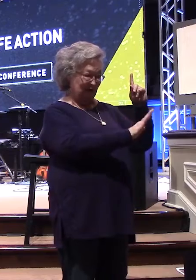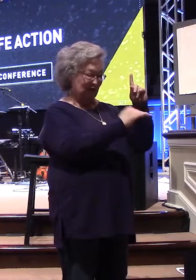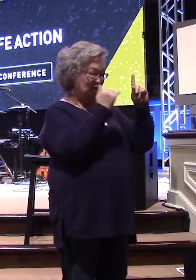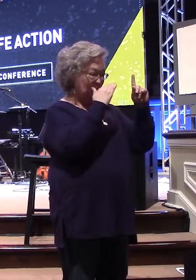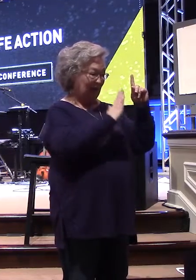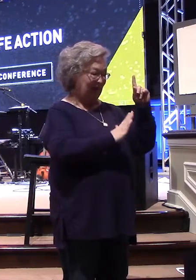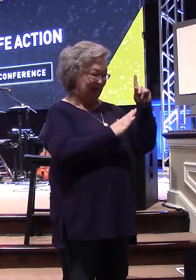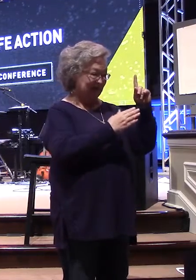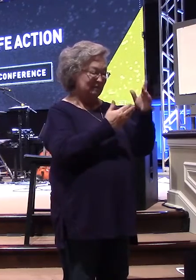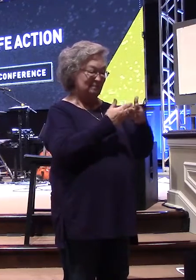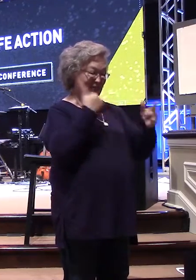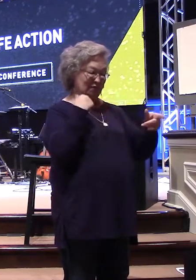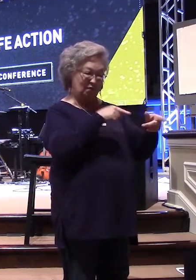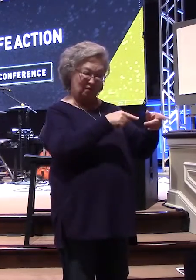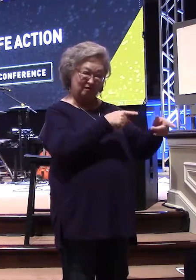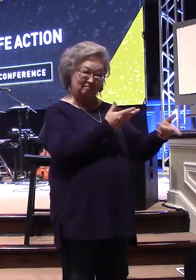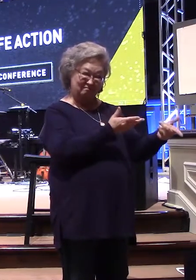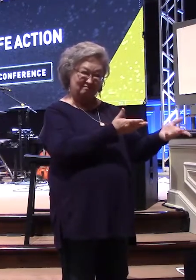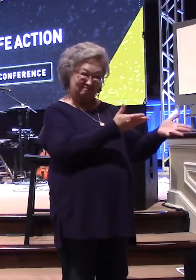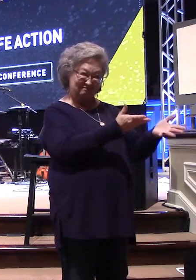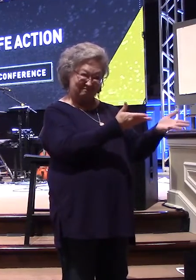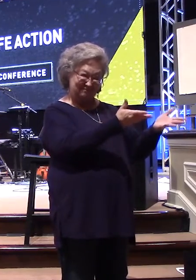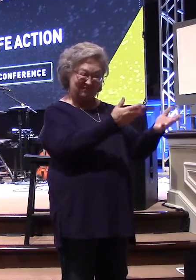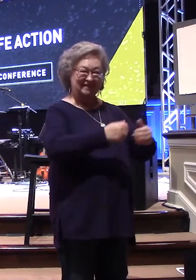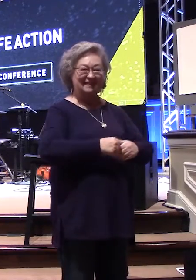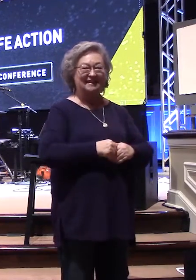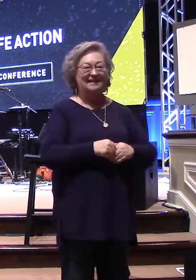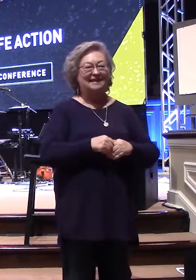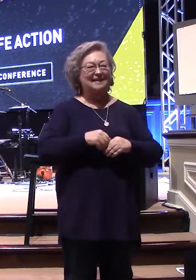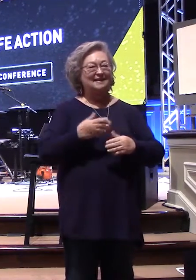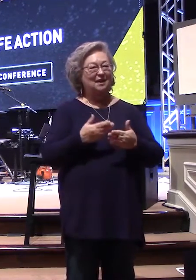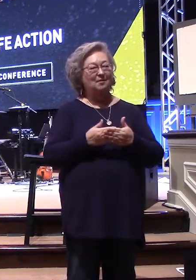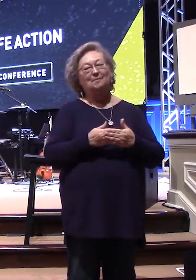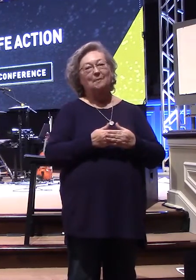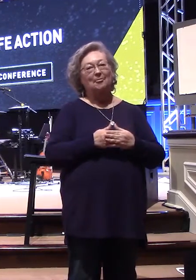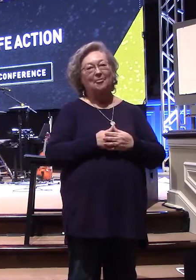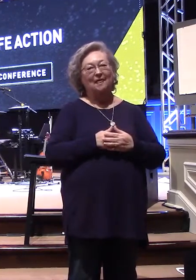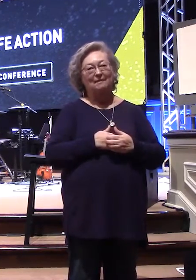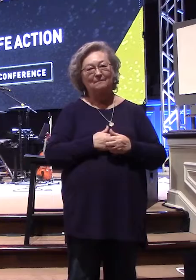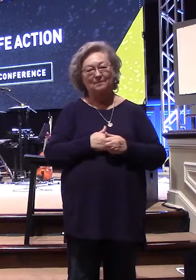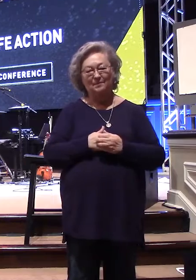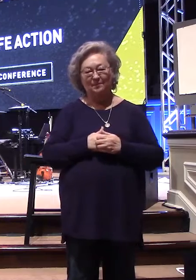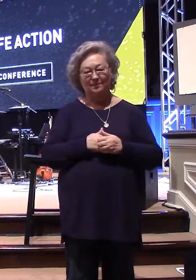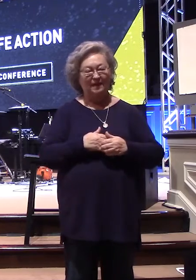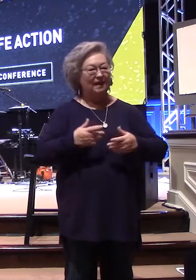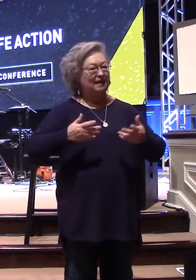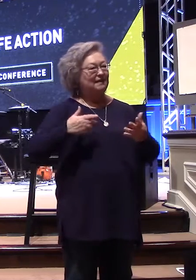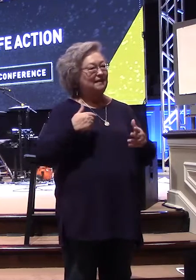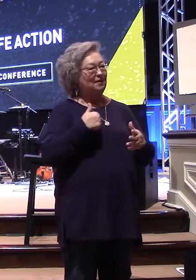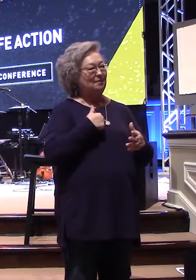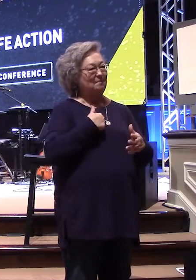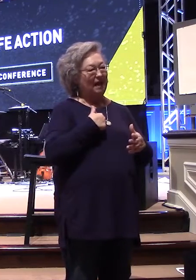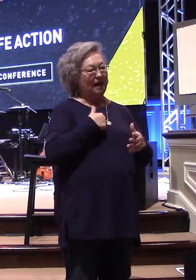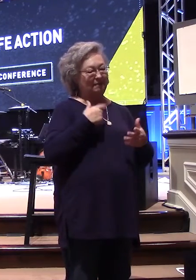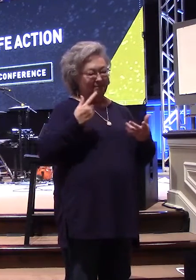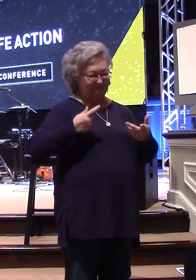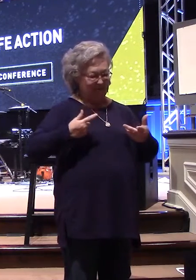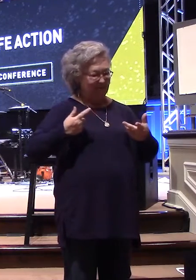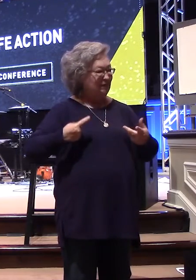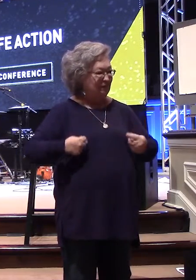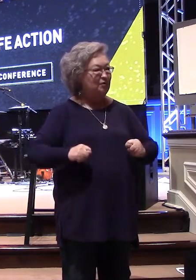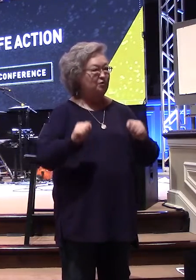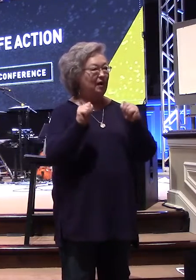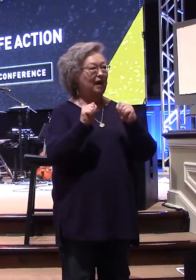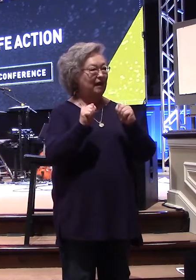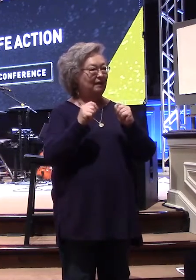We're going through this as well. A while back, just in an effort to follow some of these principles, my wife got me this card, and I thought